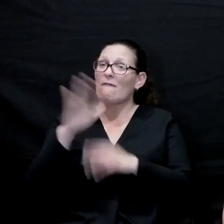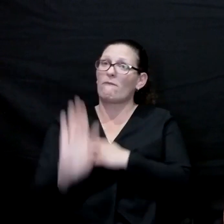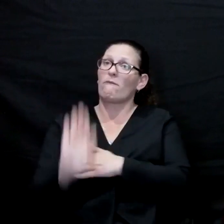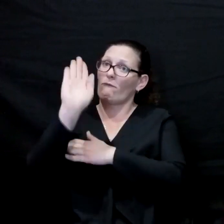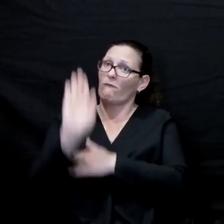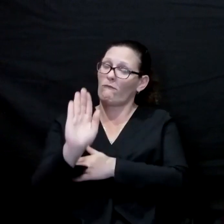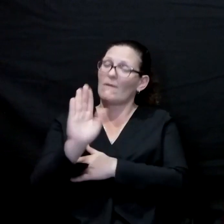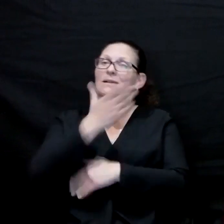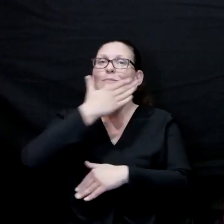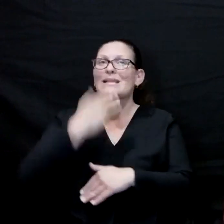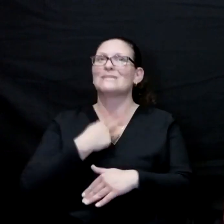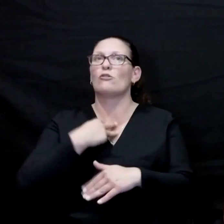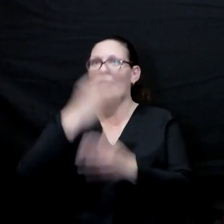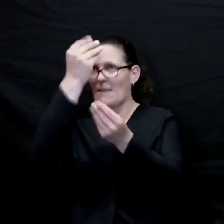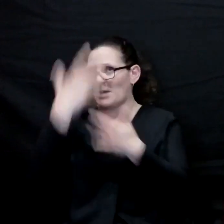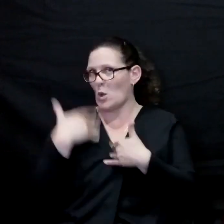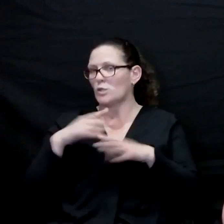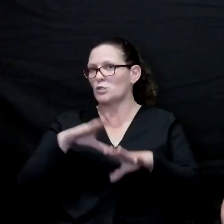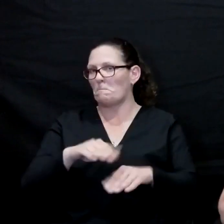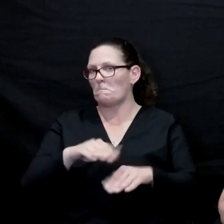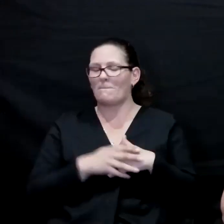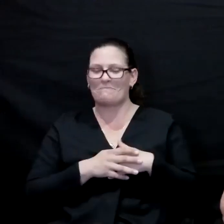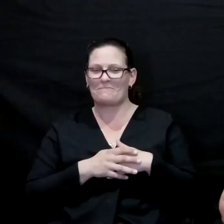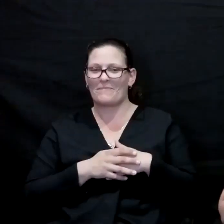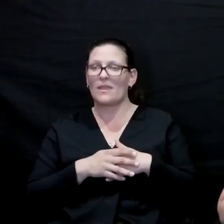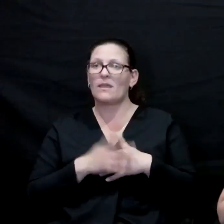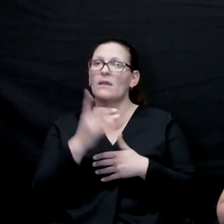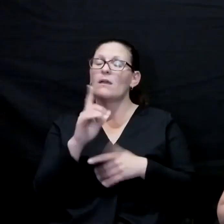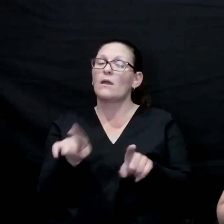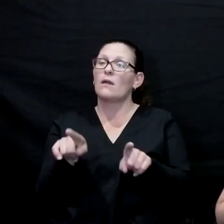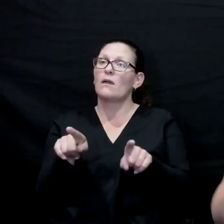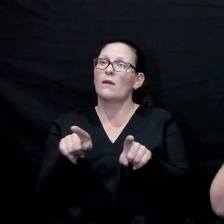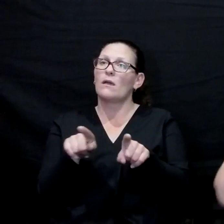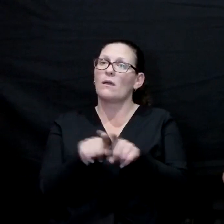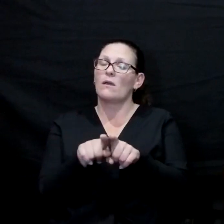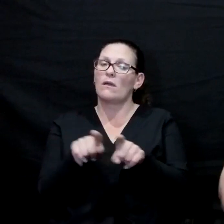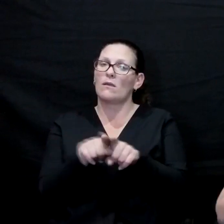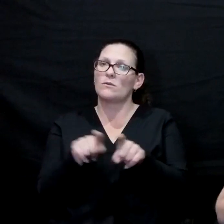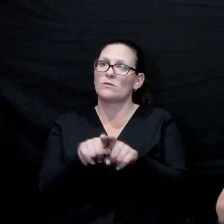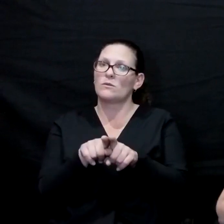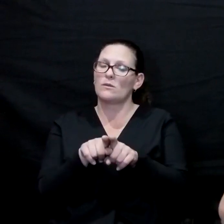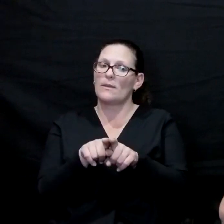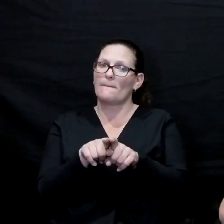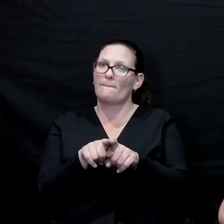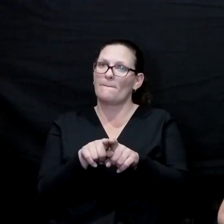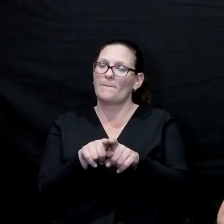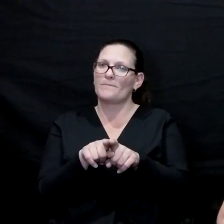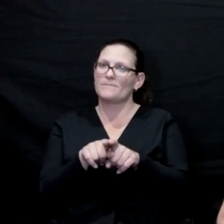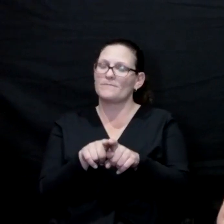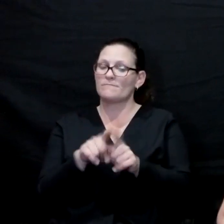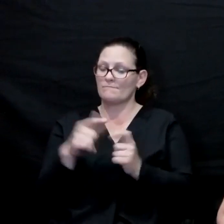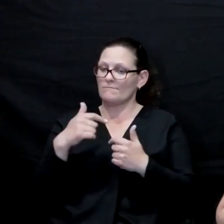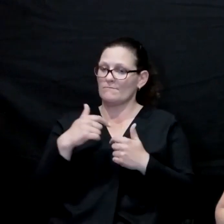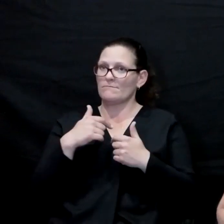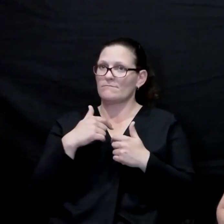Meredith. Okay. So, look, also, there's also another side of of having to do an